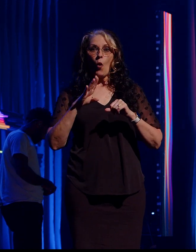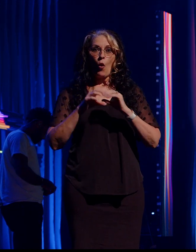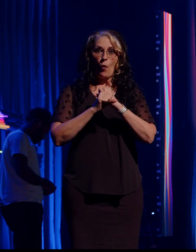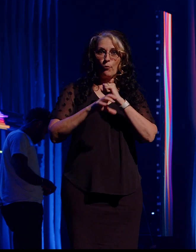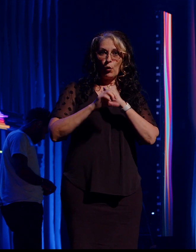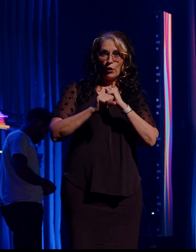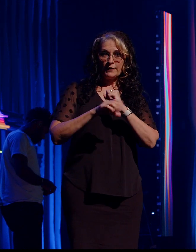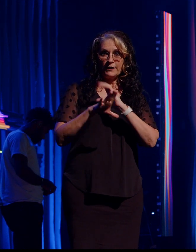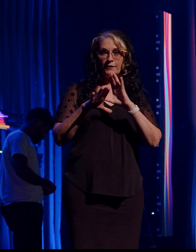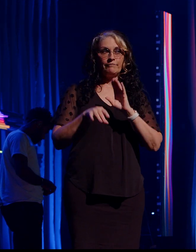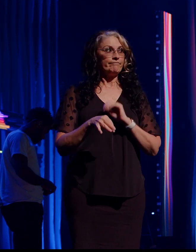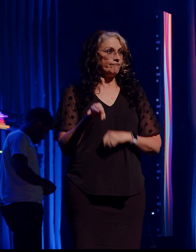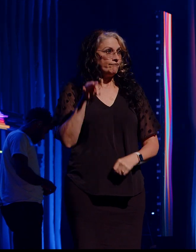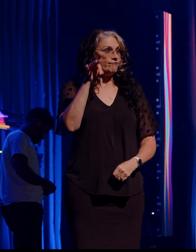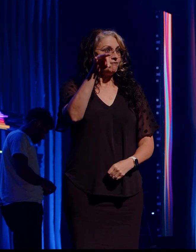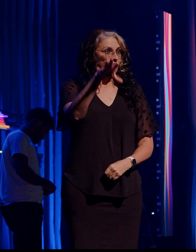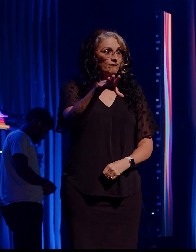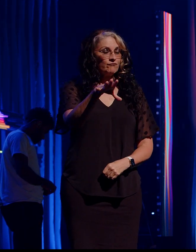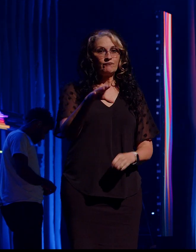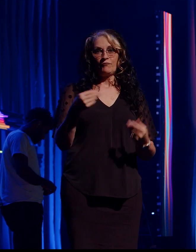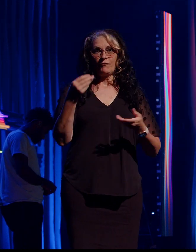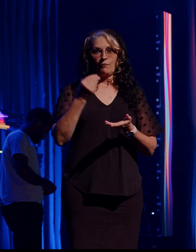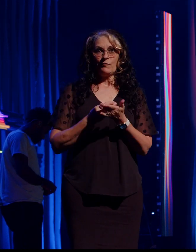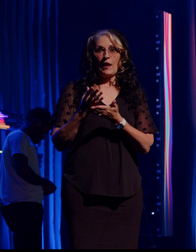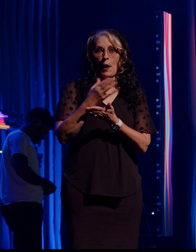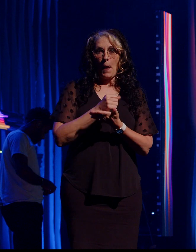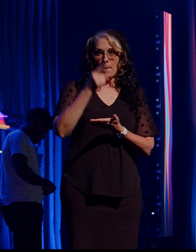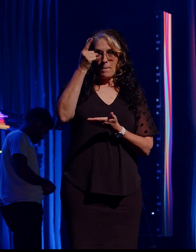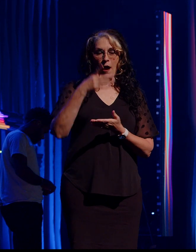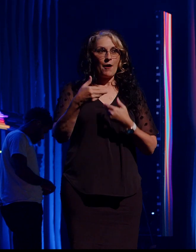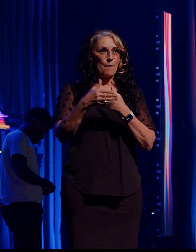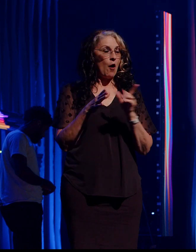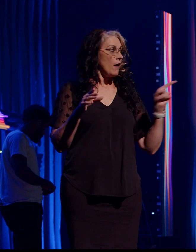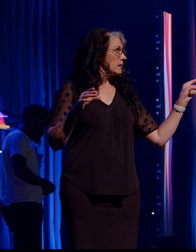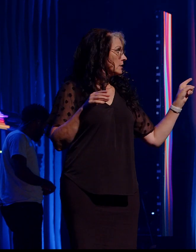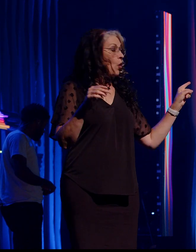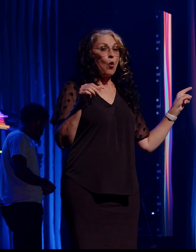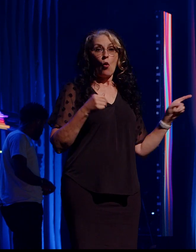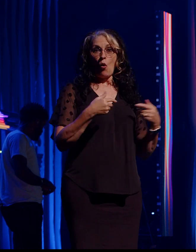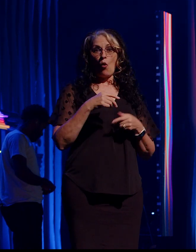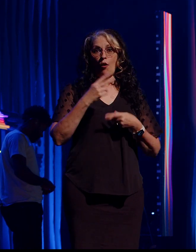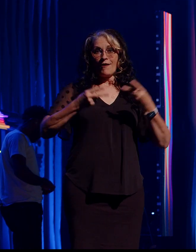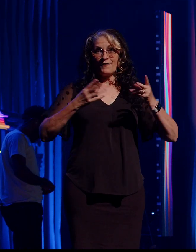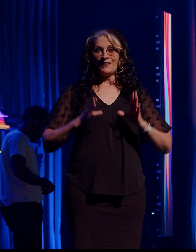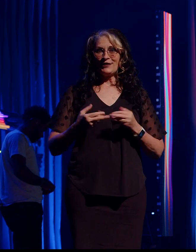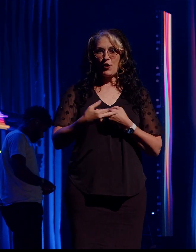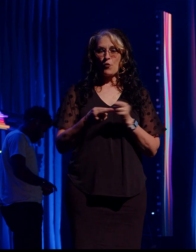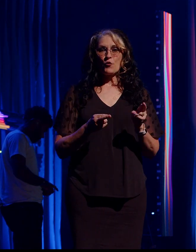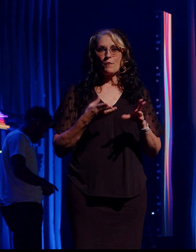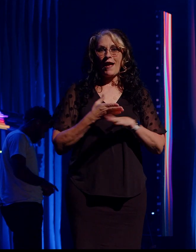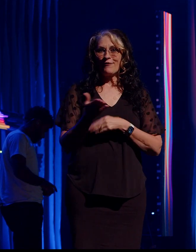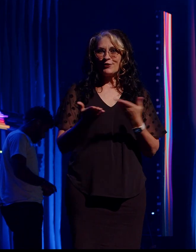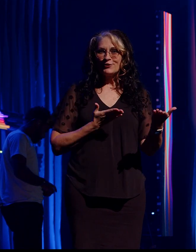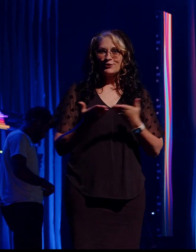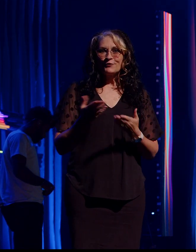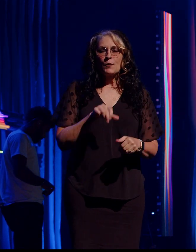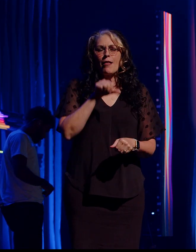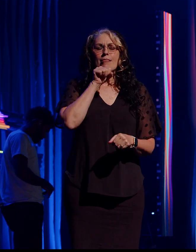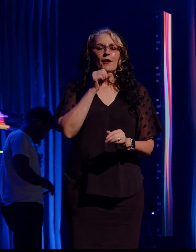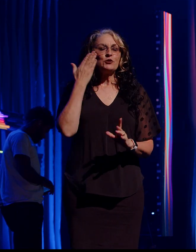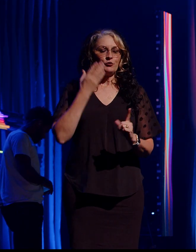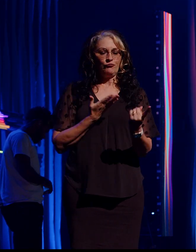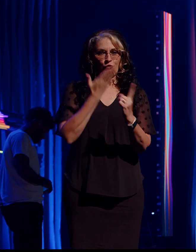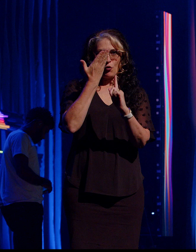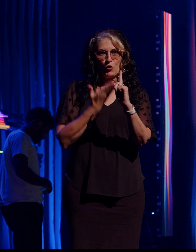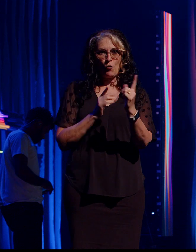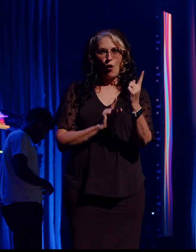your bulletin. You can drop that off in the offering box or bring it over to Guest Central after service. We would love to just get to meet